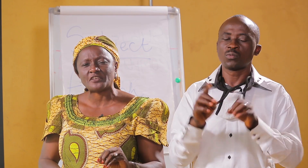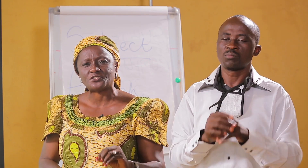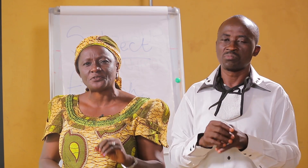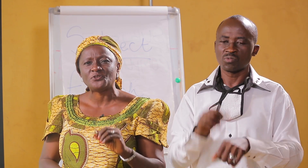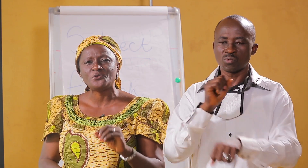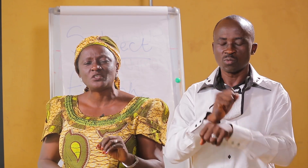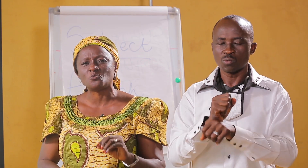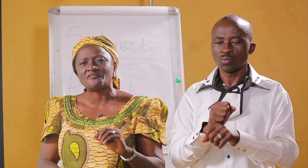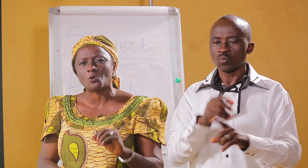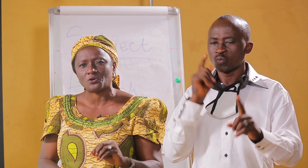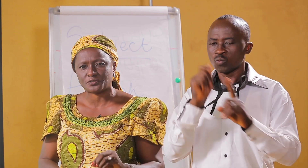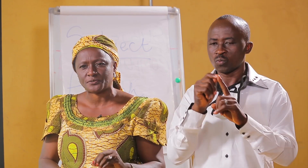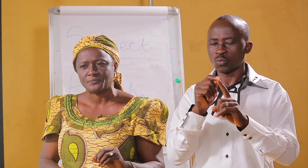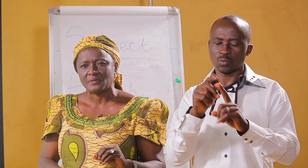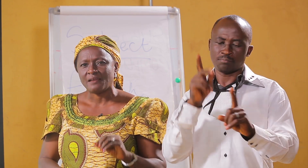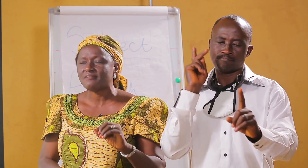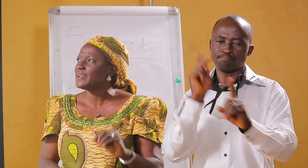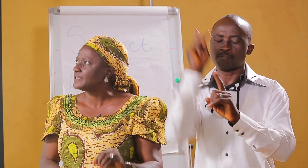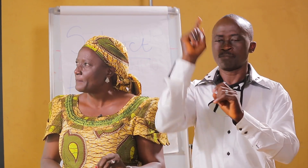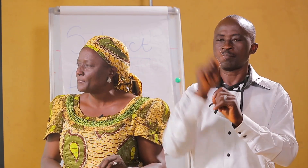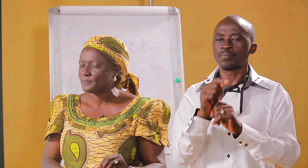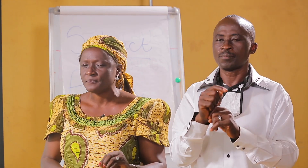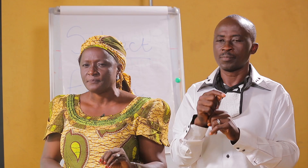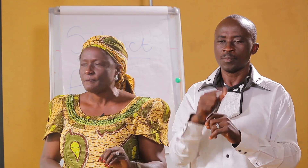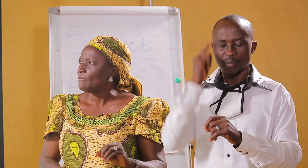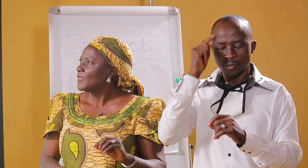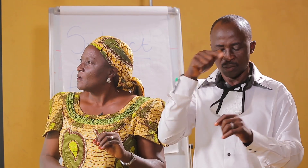towards perfection, you need to be focused. Think deep.